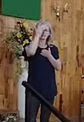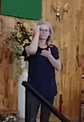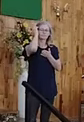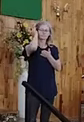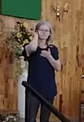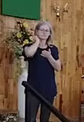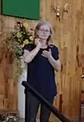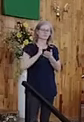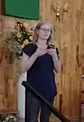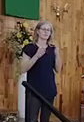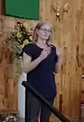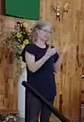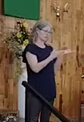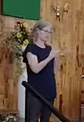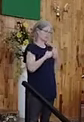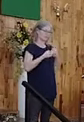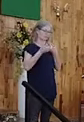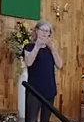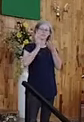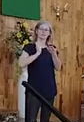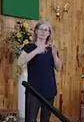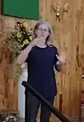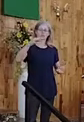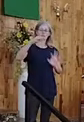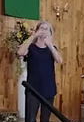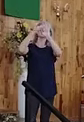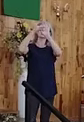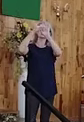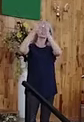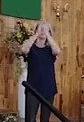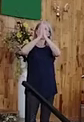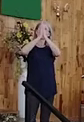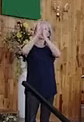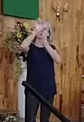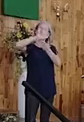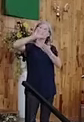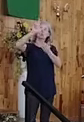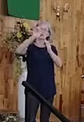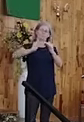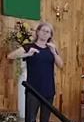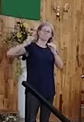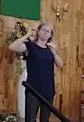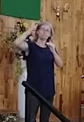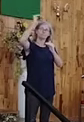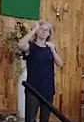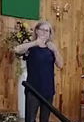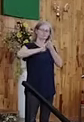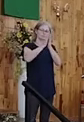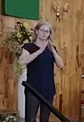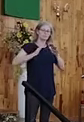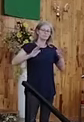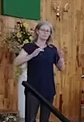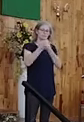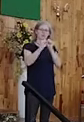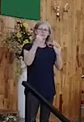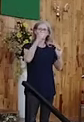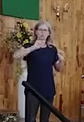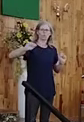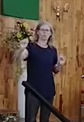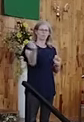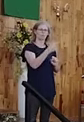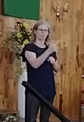May this sacrifice of our reconciliation, we pray, O Lord, advance the peace and the salvation of all